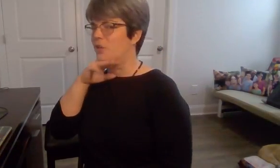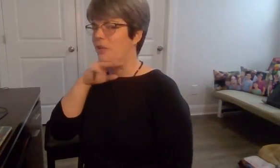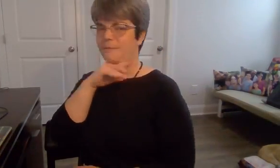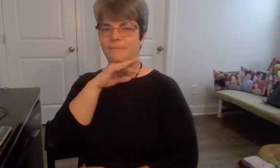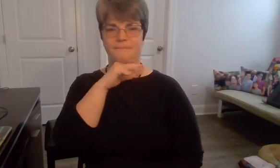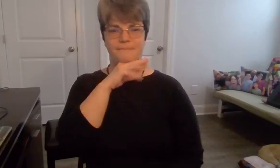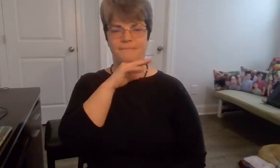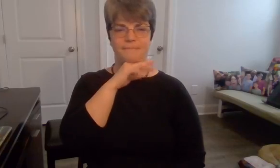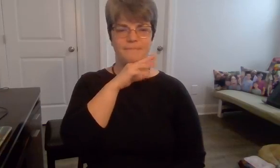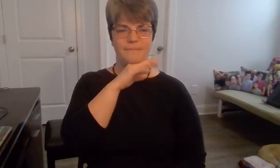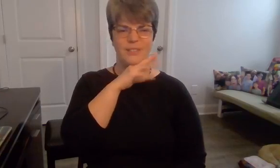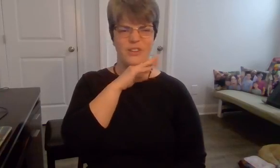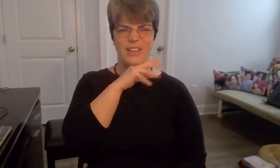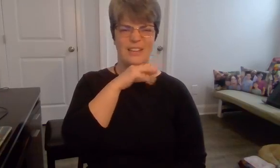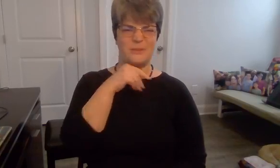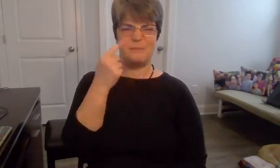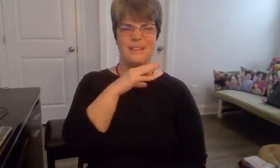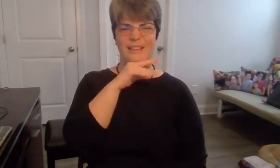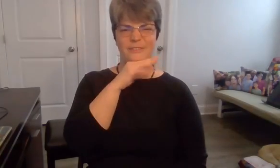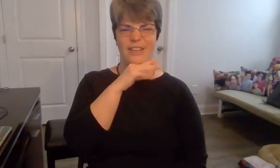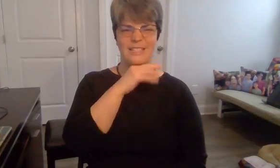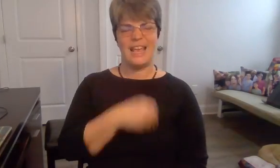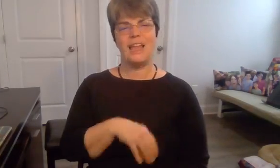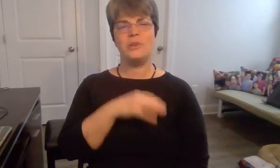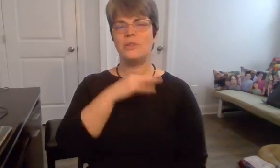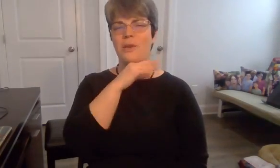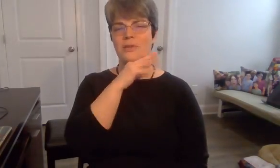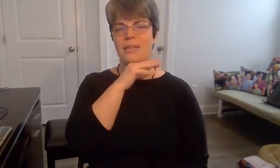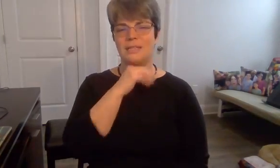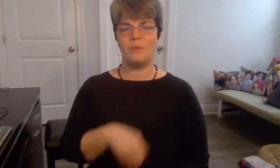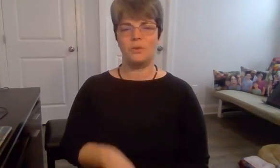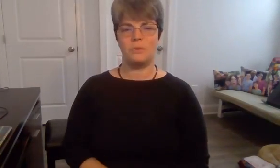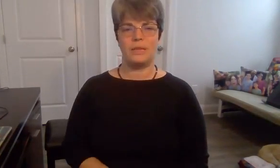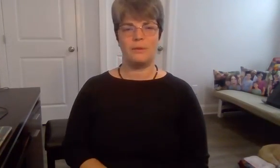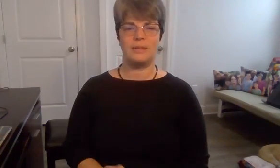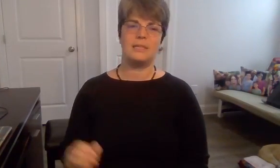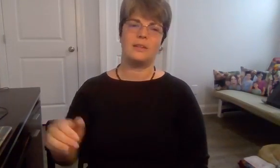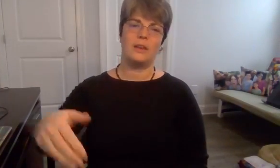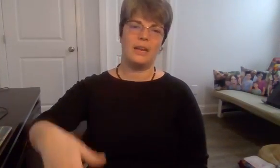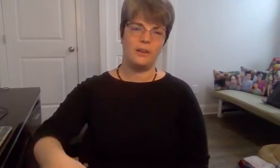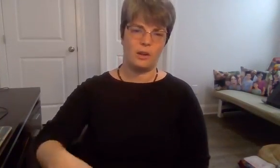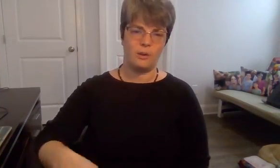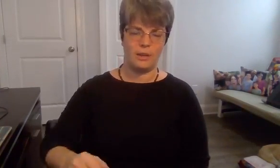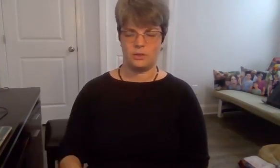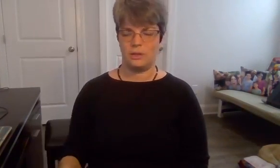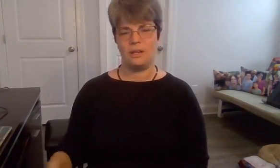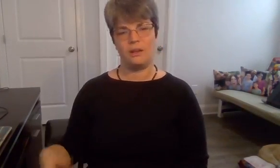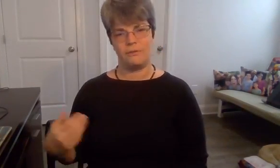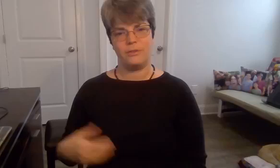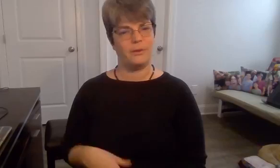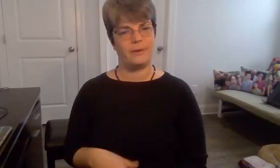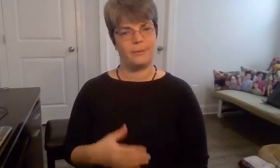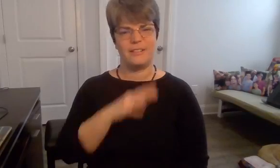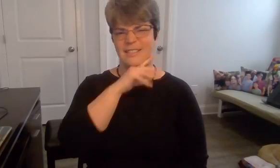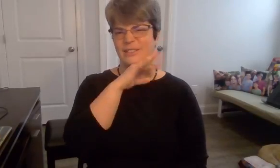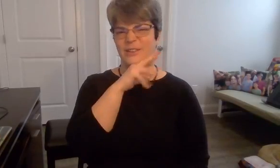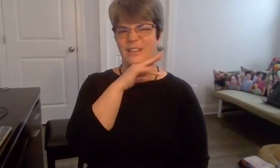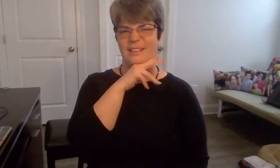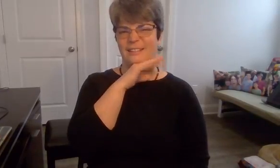Dirty. Dirty. And I always make like a face. And usually I use that sign most when they were like sticking their hand in the garbage or eating off the floor or whatever. It's dirty.